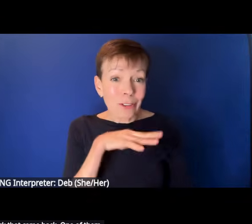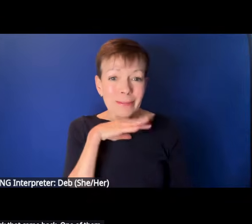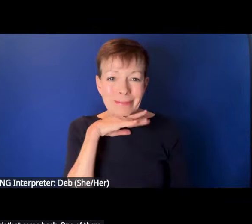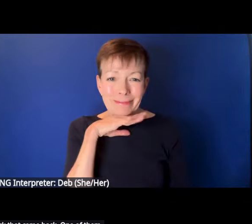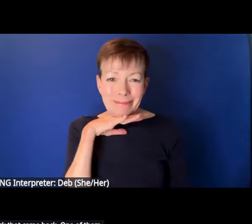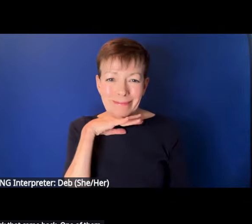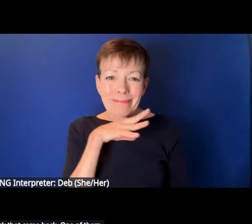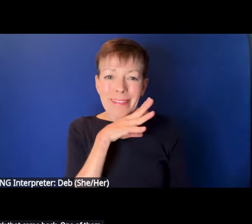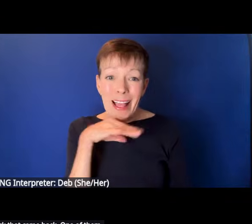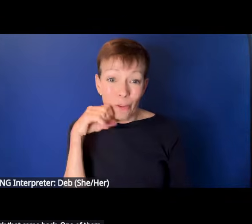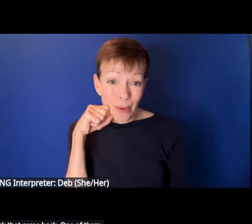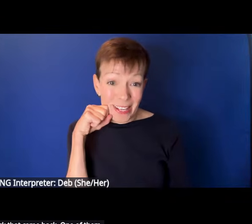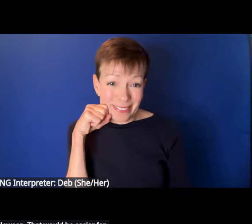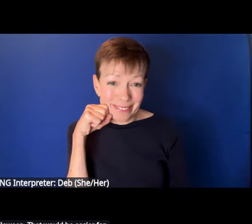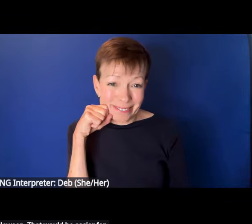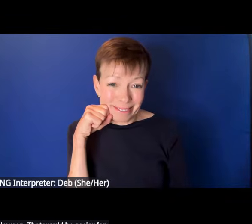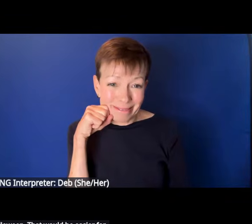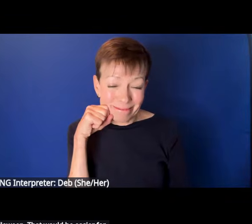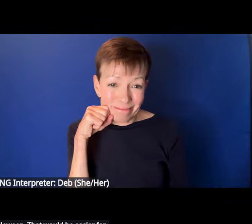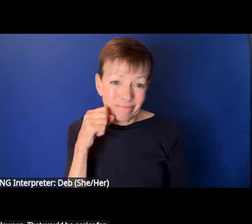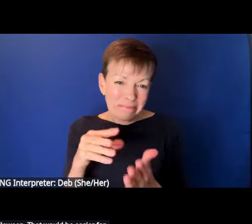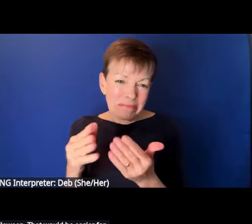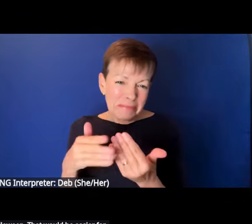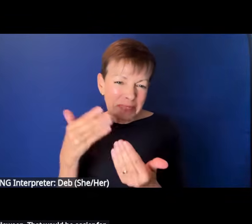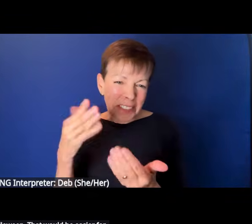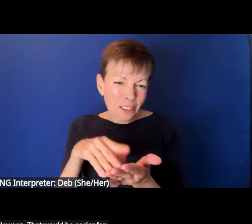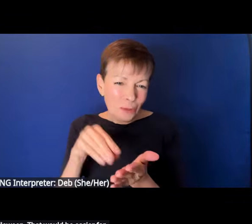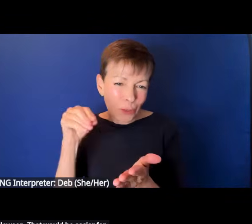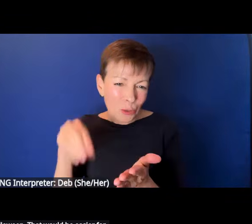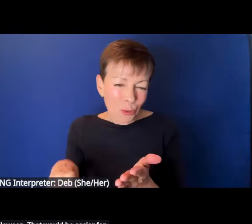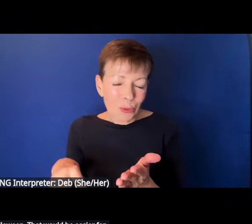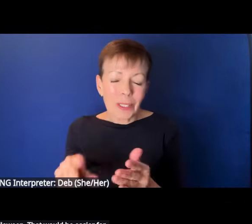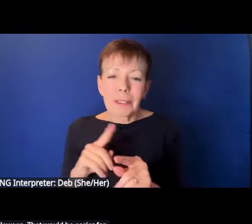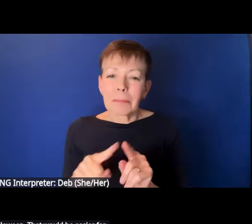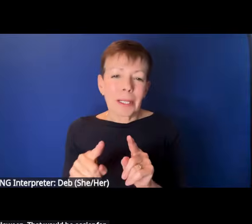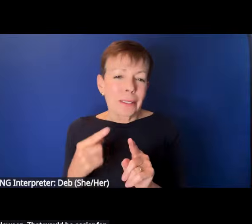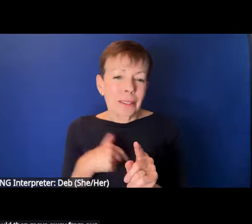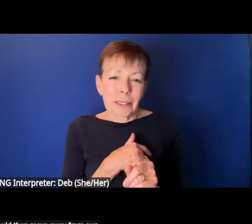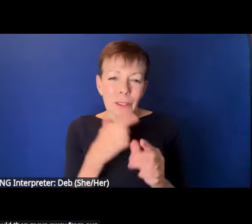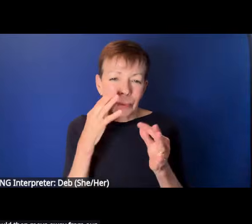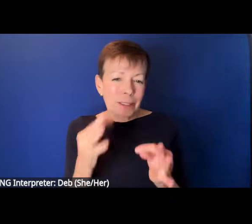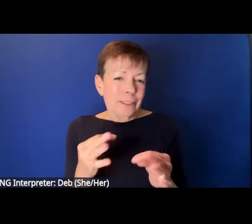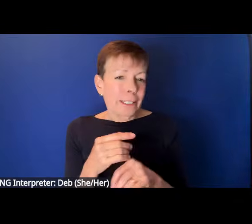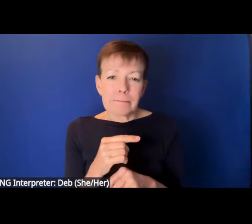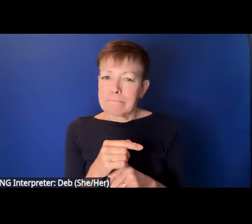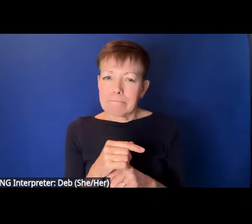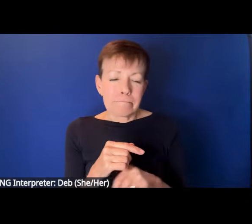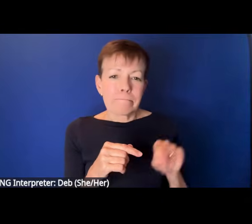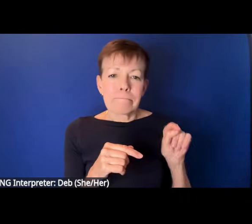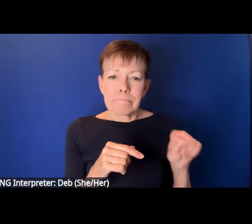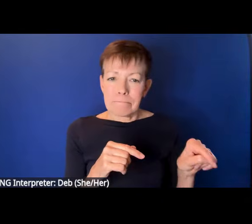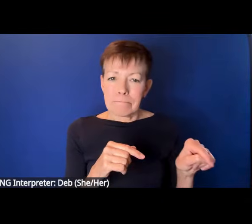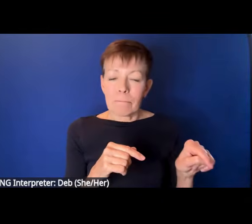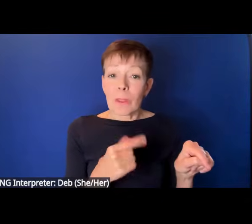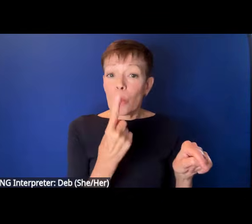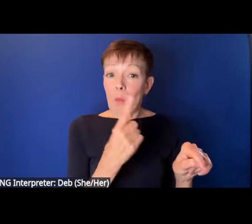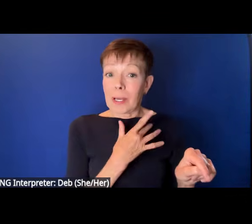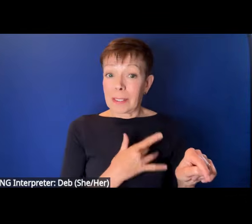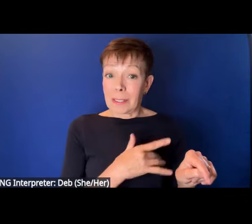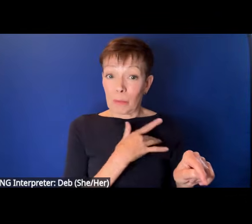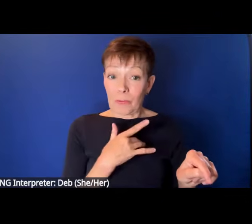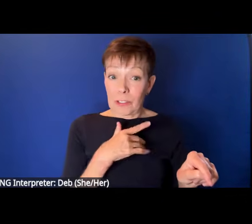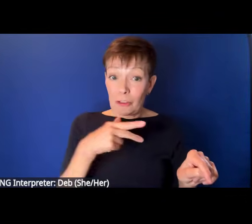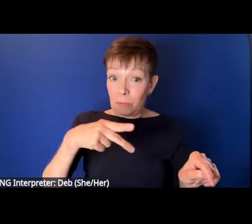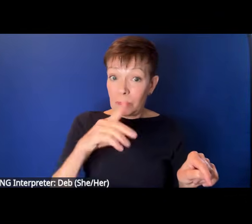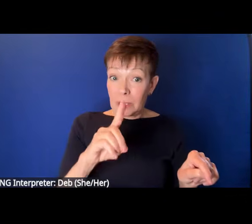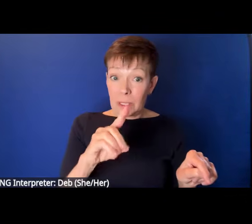easier for students. It was the recommendation, but we would then move away from our neighboring districts. And one of the recommended days is a provincial Pro D Day that we don't control the